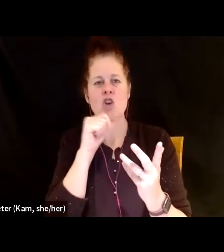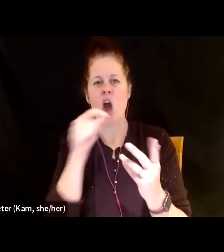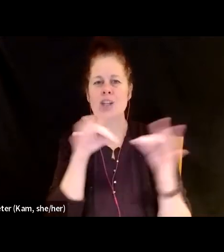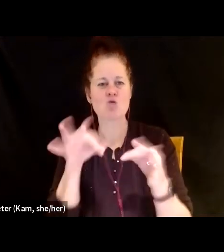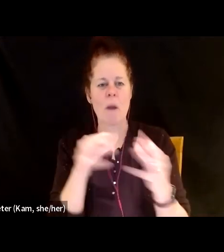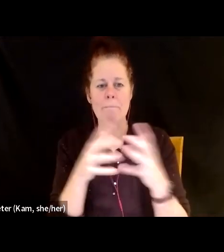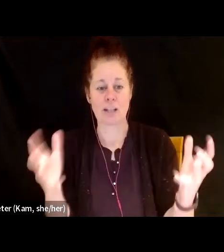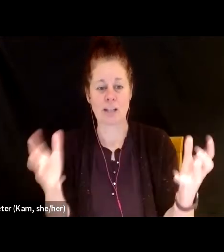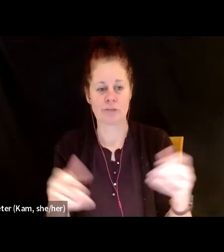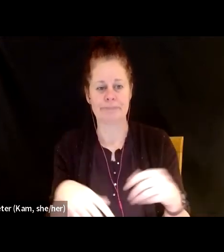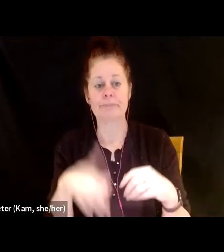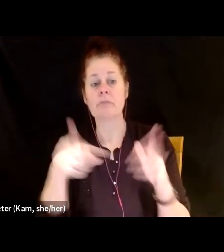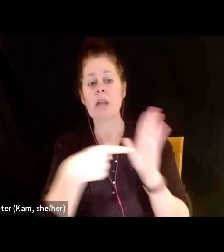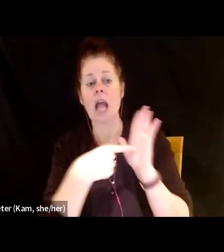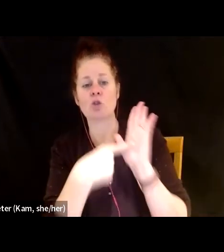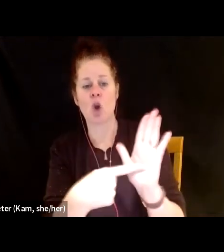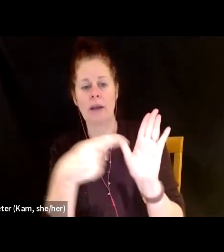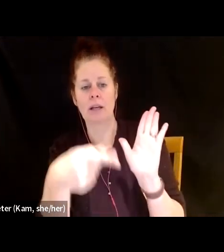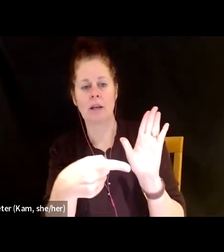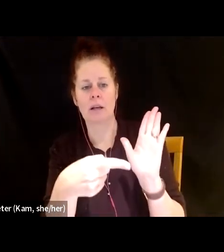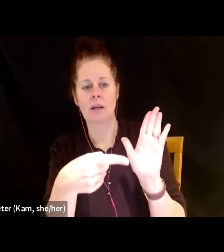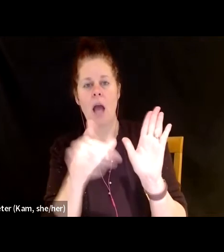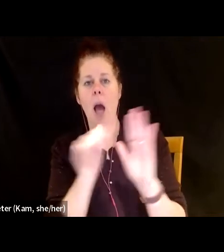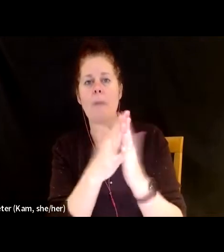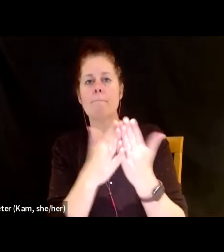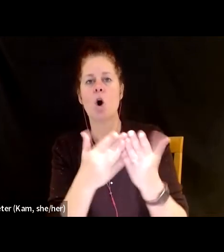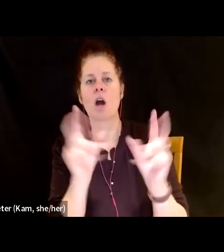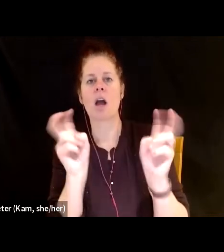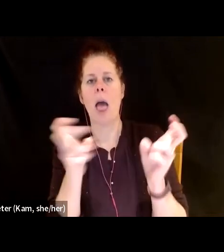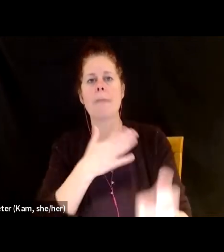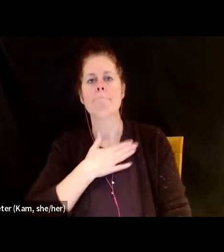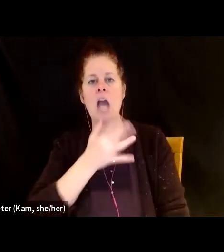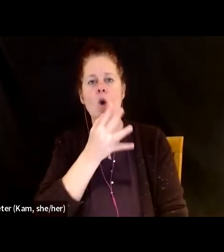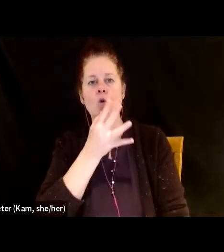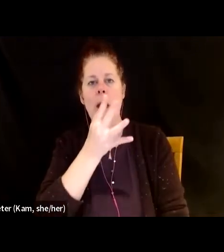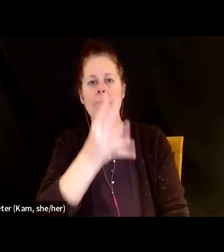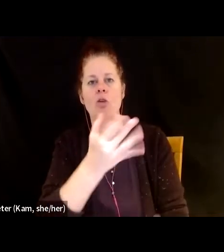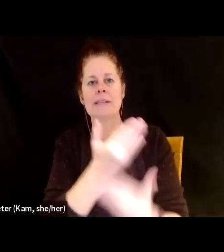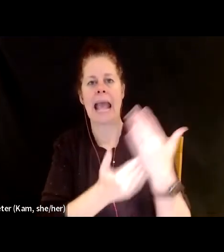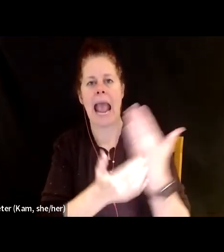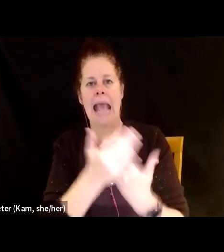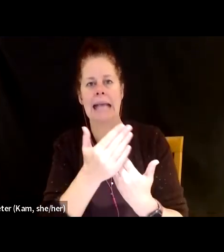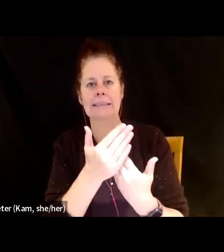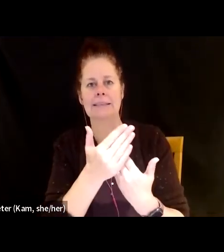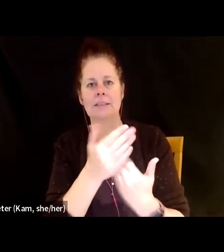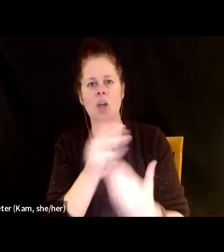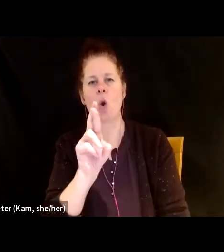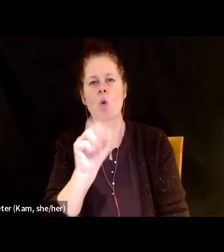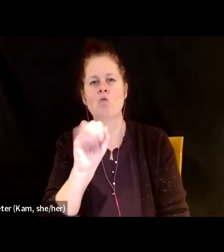book, My Grandmother's Hands, Racialized Trauma. And I think it gets at it pretty darn